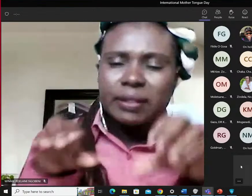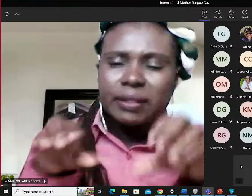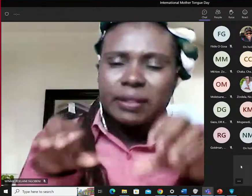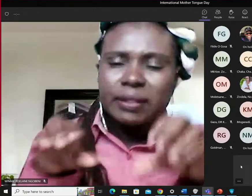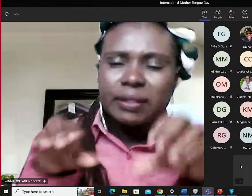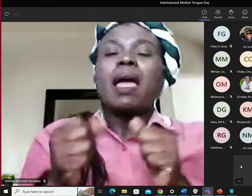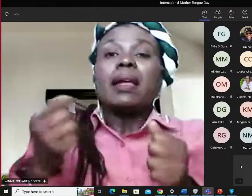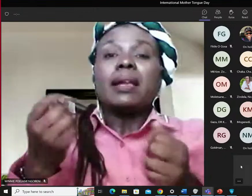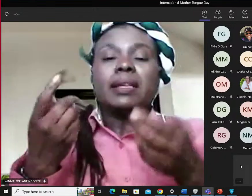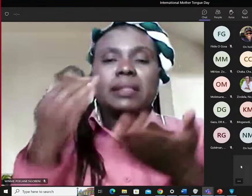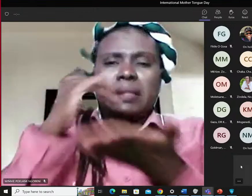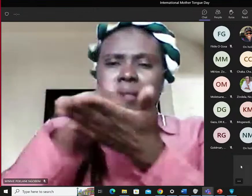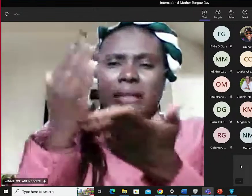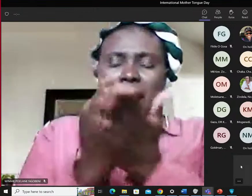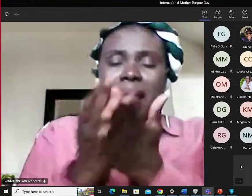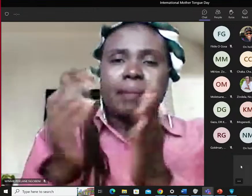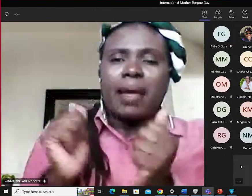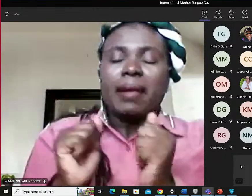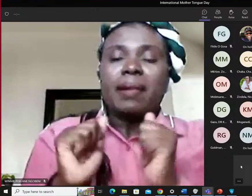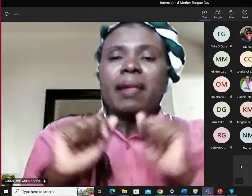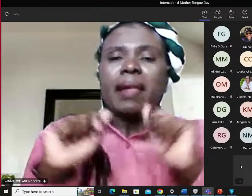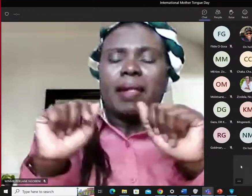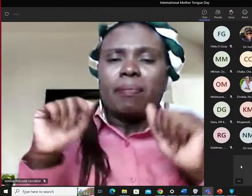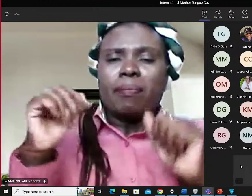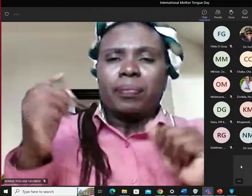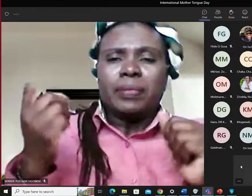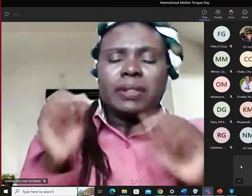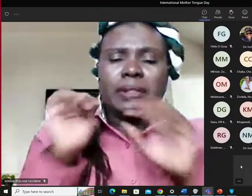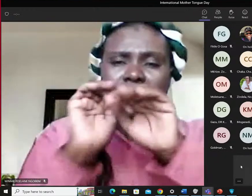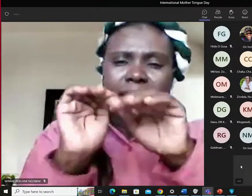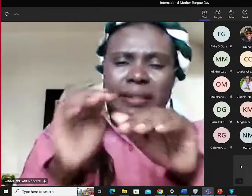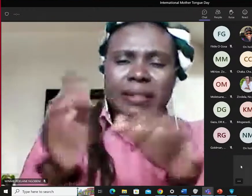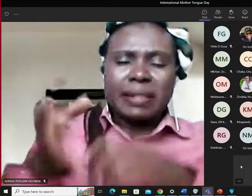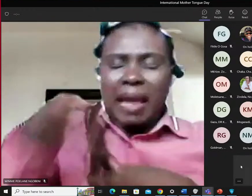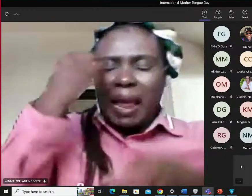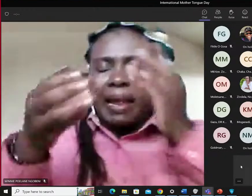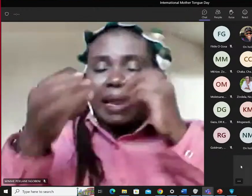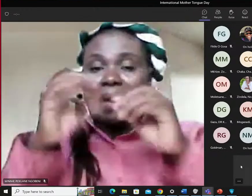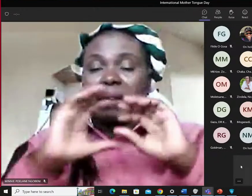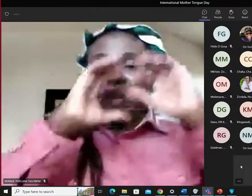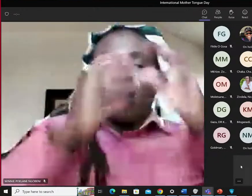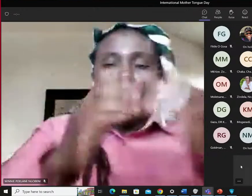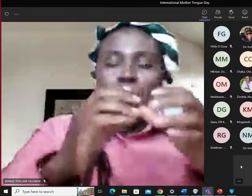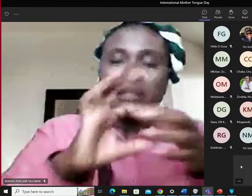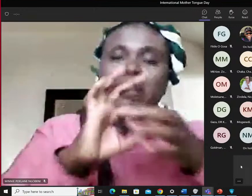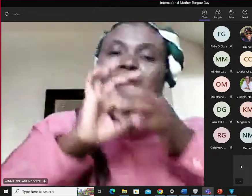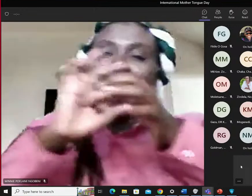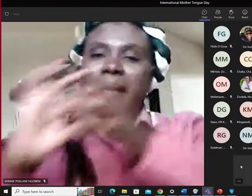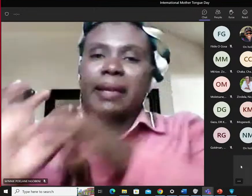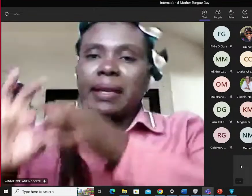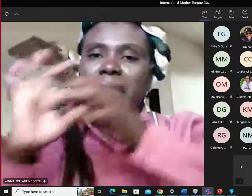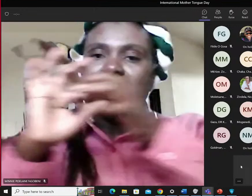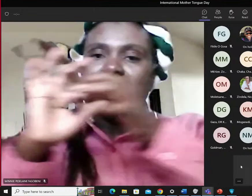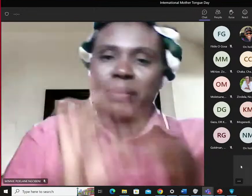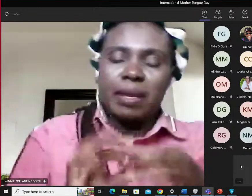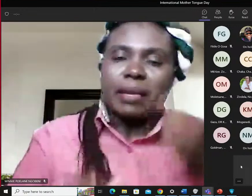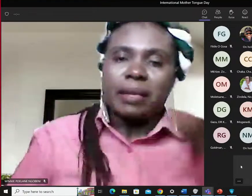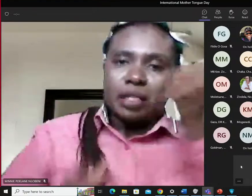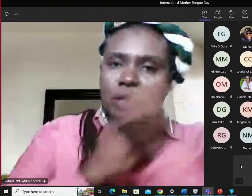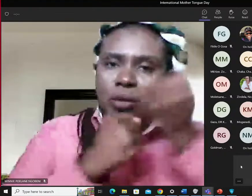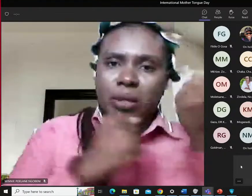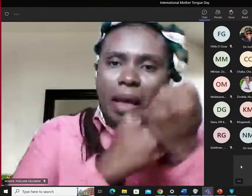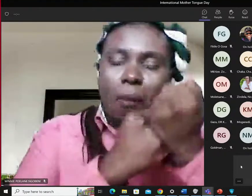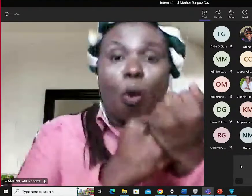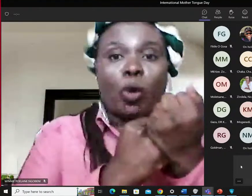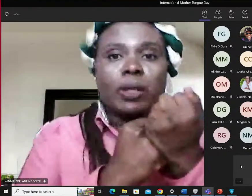the VP, Teaching and Learning, Community Engagement, and Student Support. The VP,